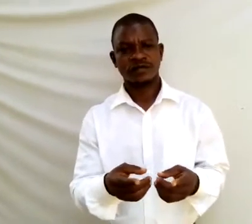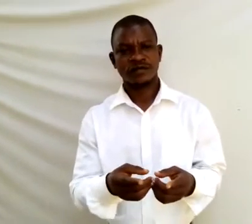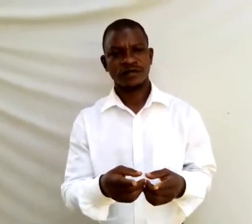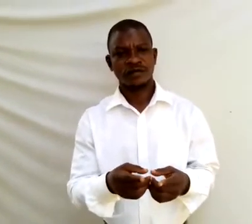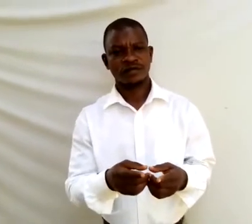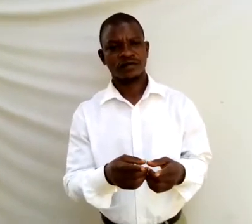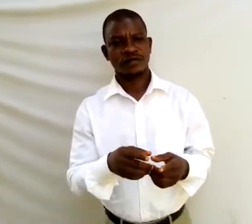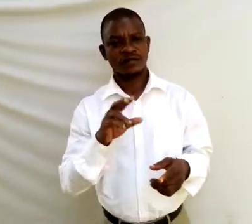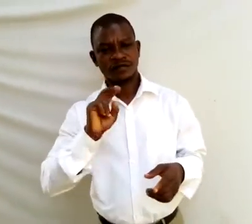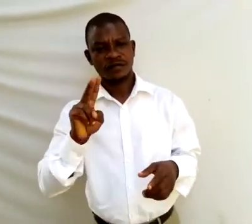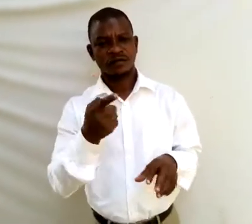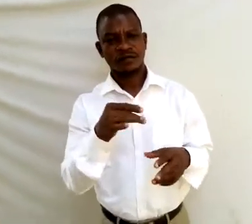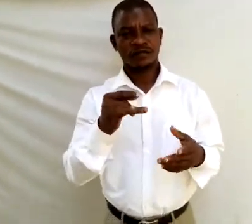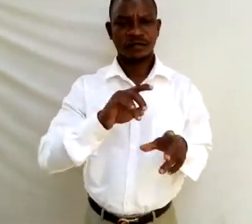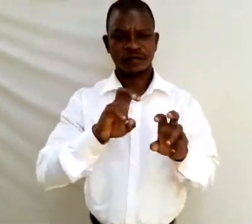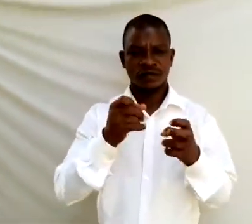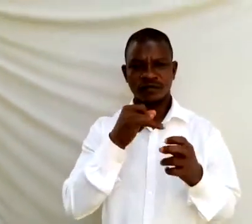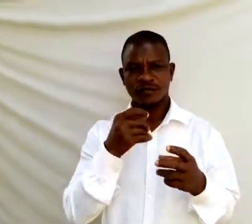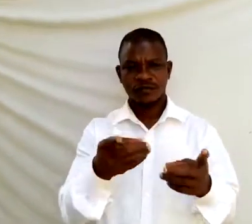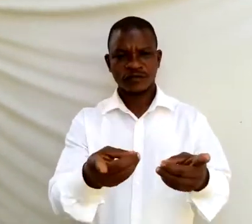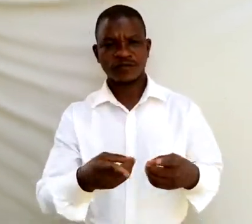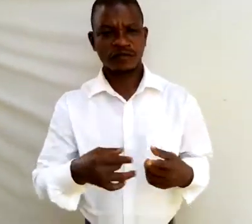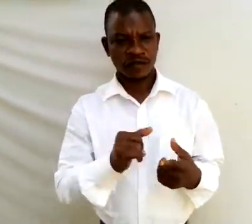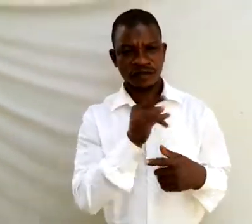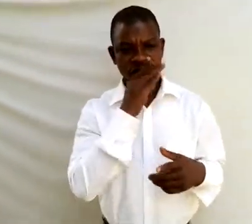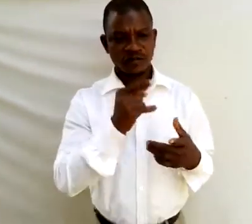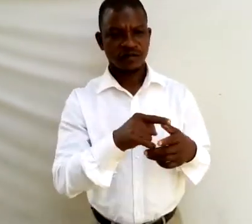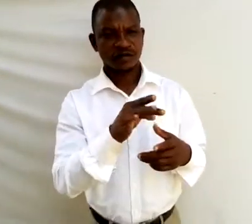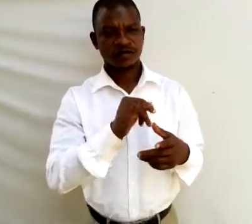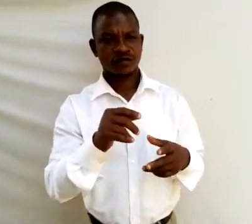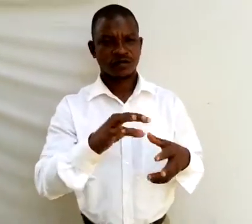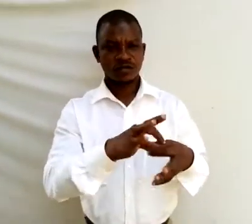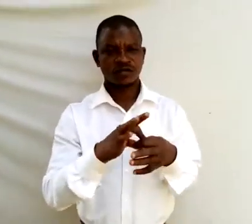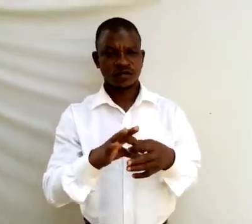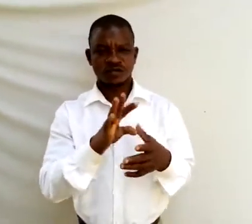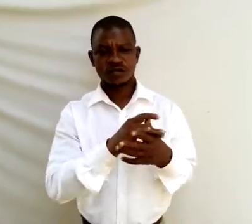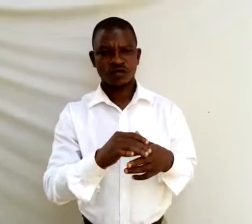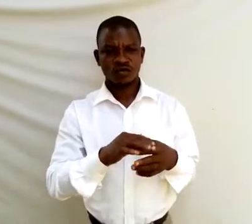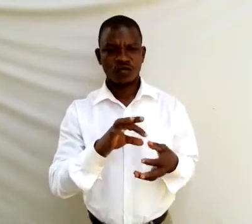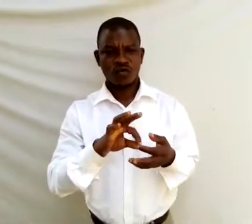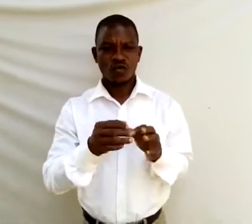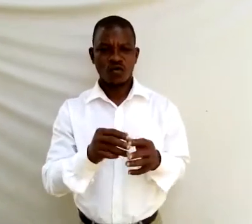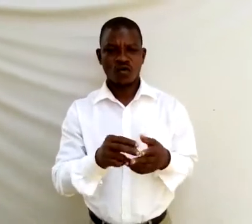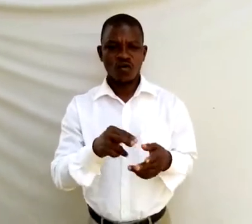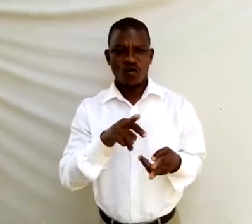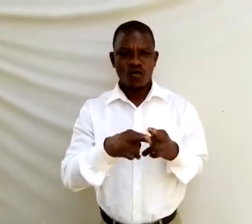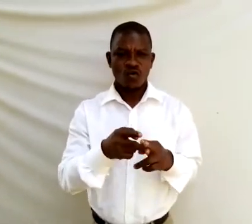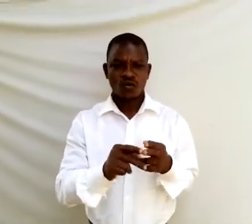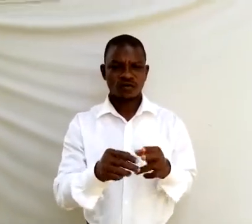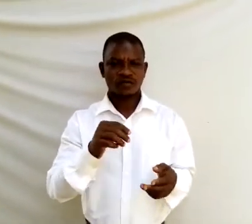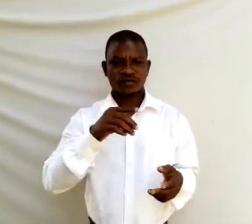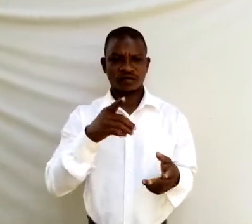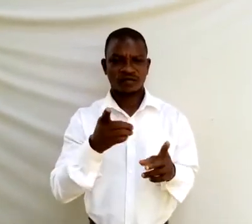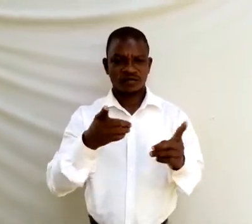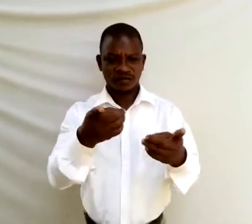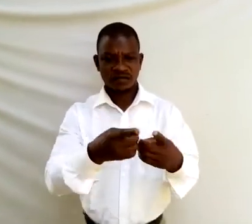The second type of demand is joint or complementary demand. This refers